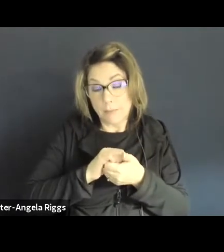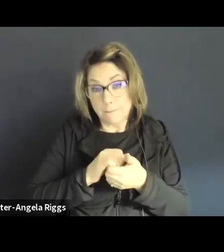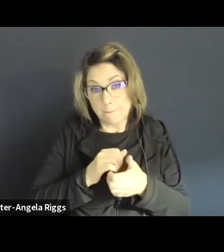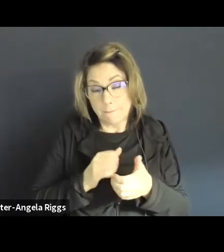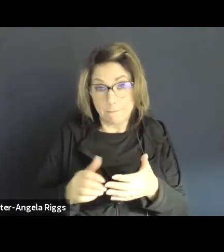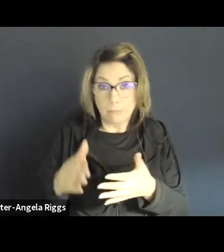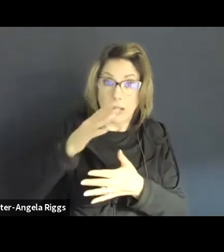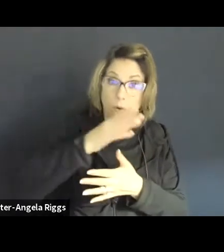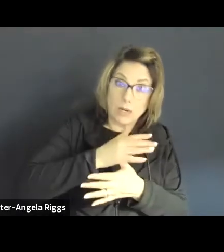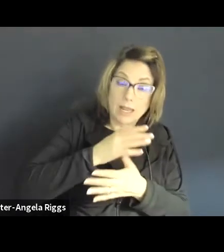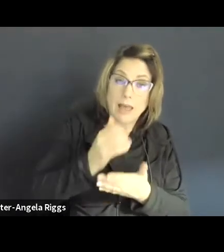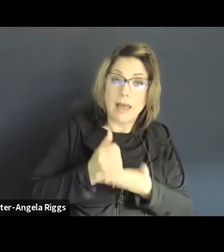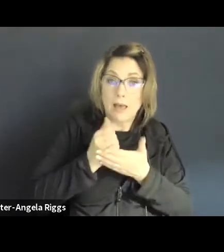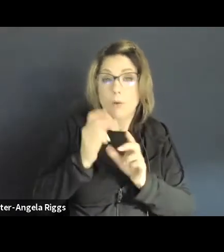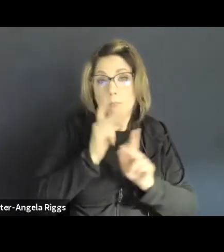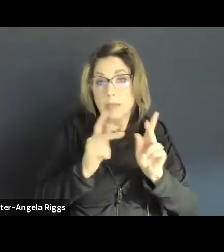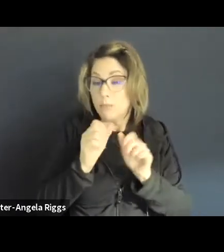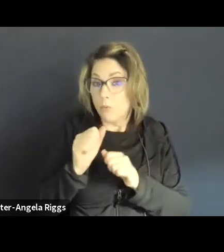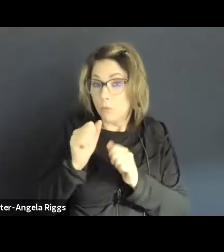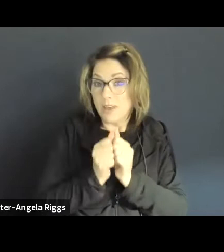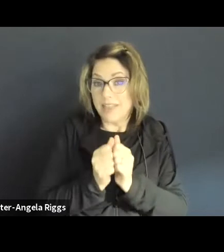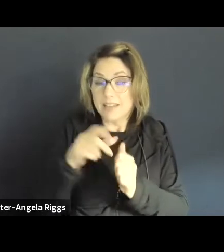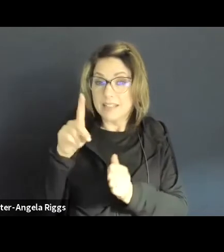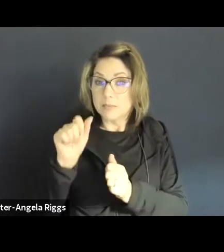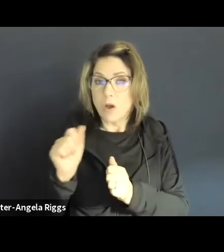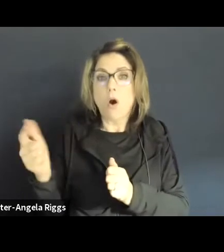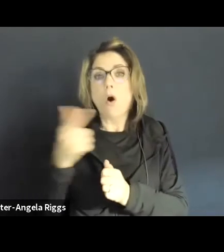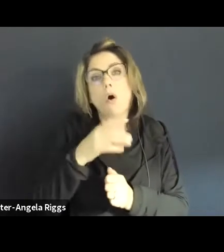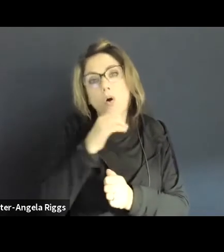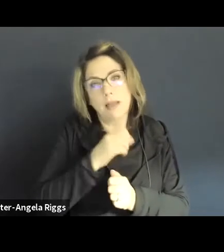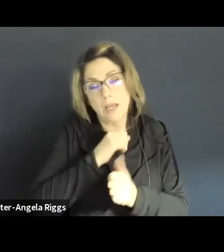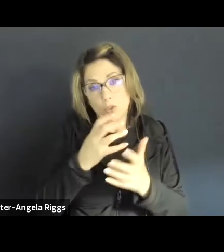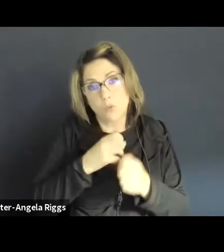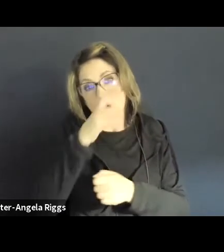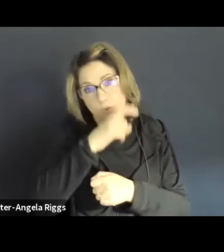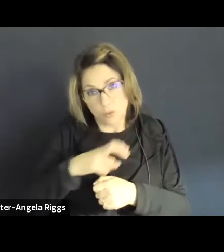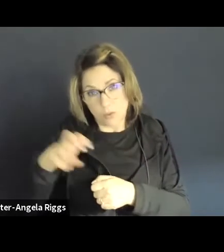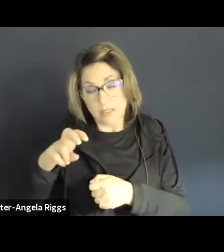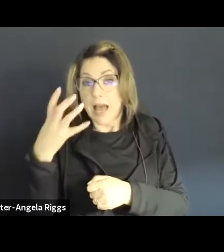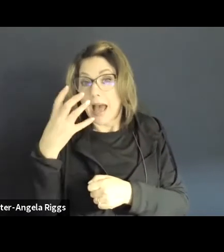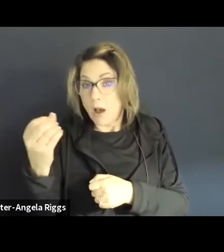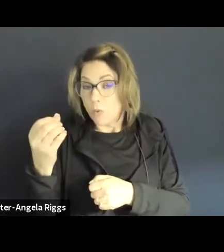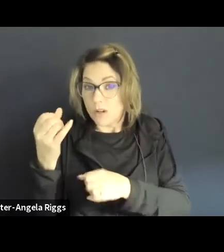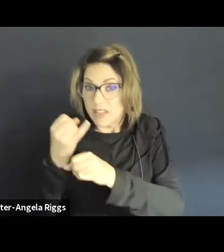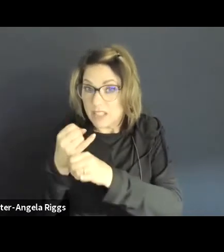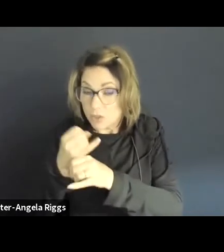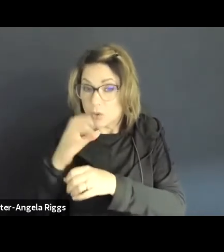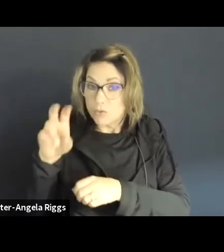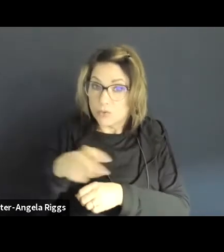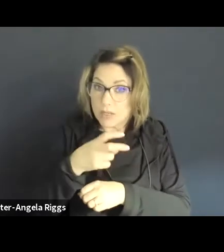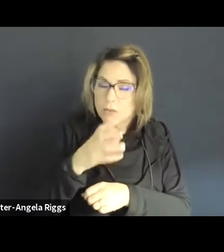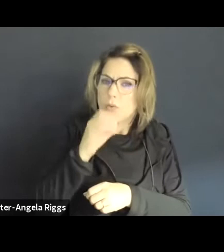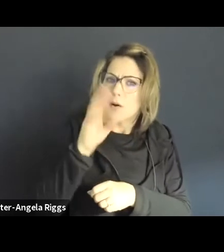that's with assisting people with disabilities of all ages who want to transition out of institutions into their own homes